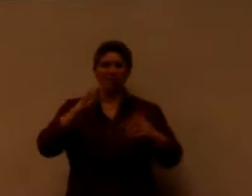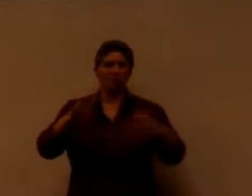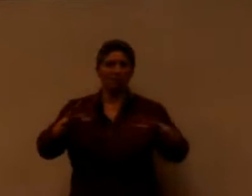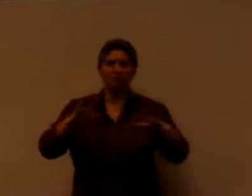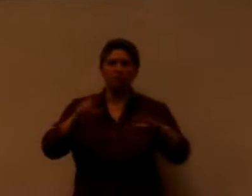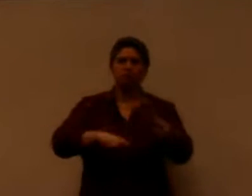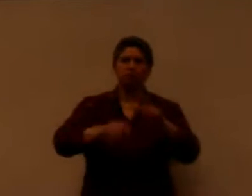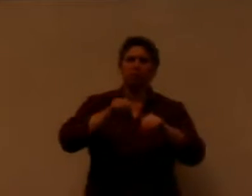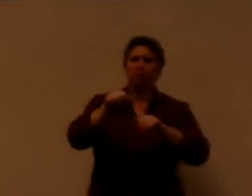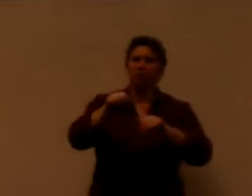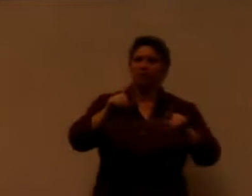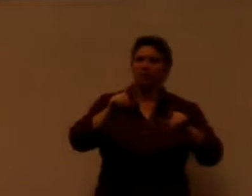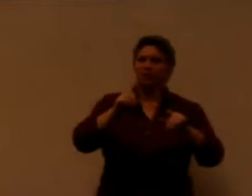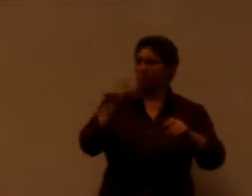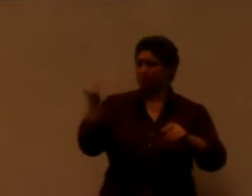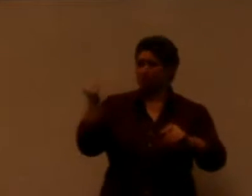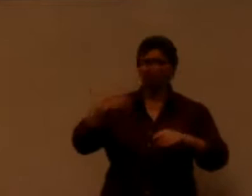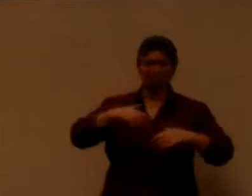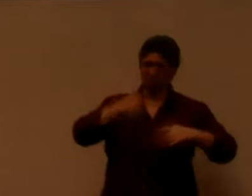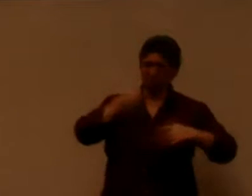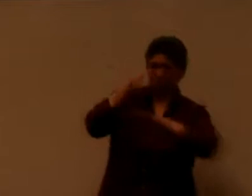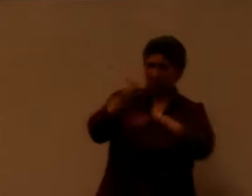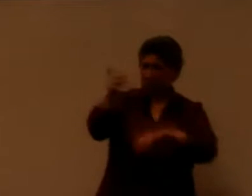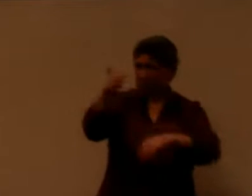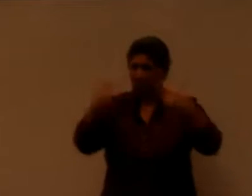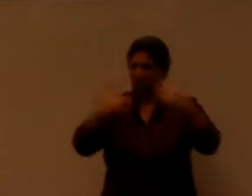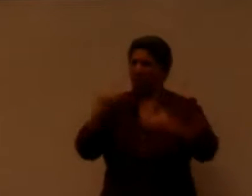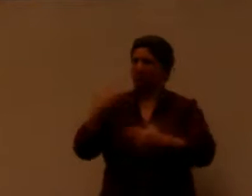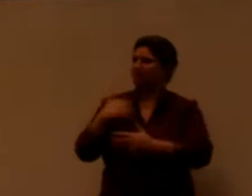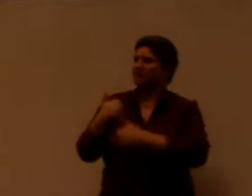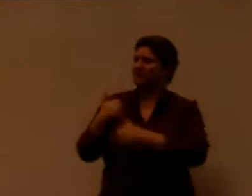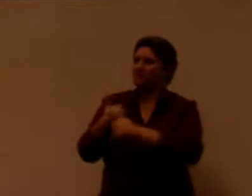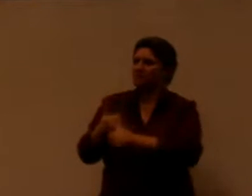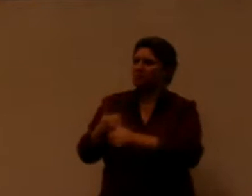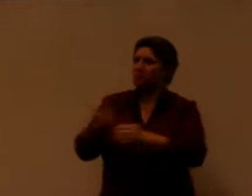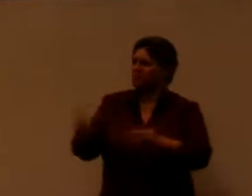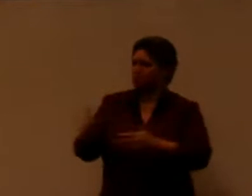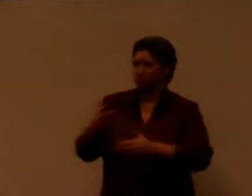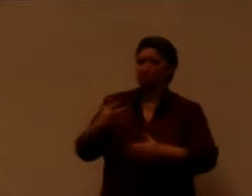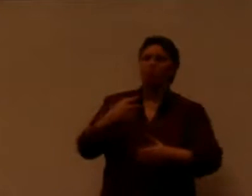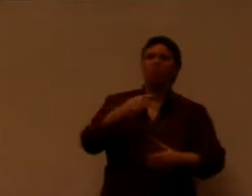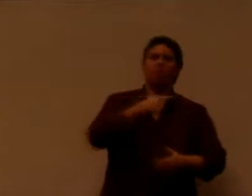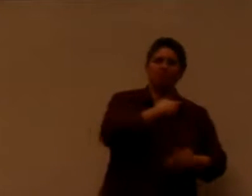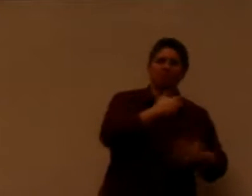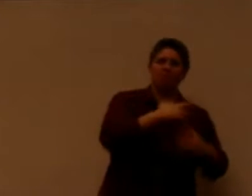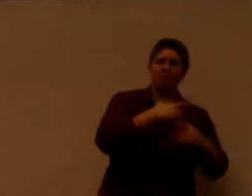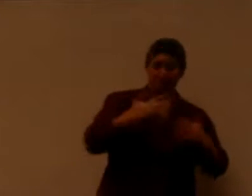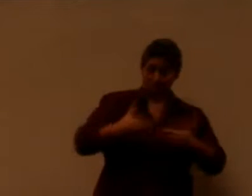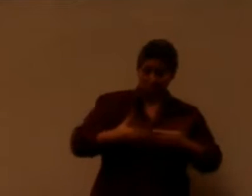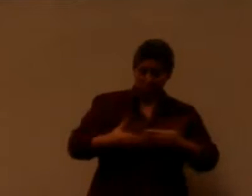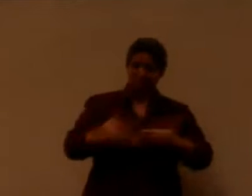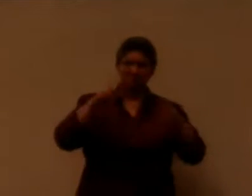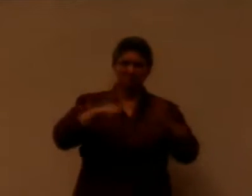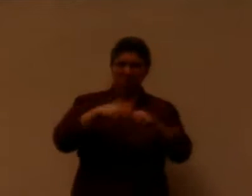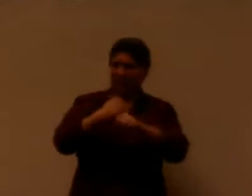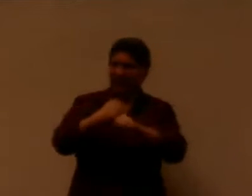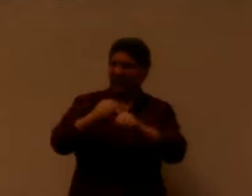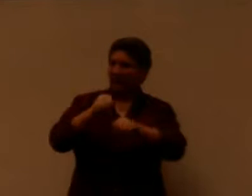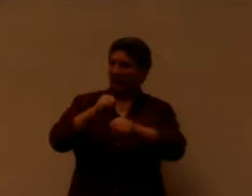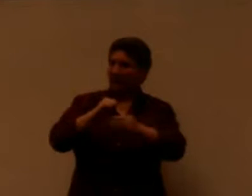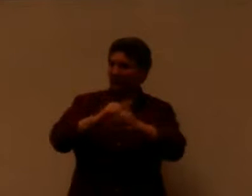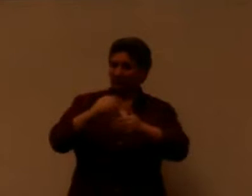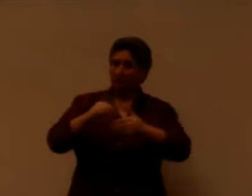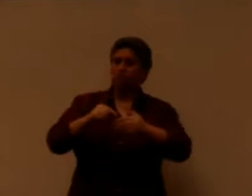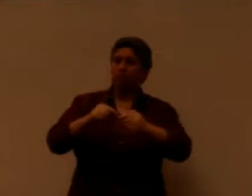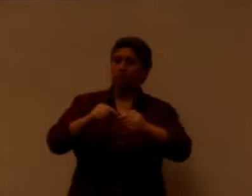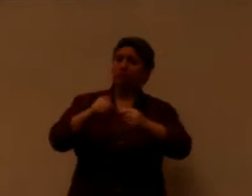This is something that we've had discussions about, for when deaf people feel, I want to move on and do something, what do I do? They need that support. At the